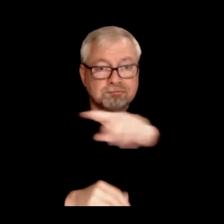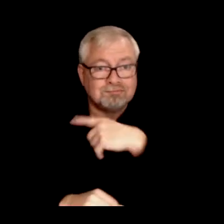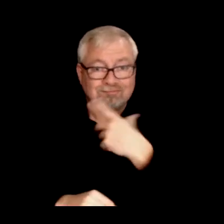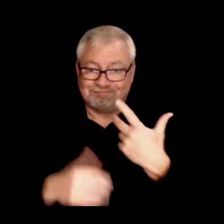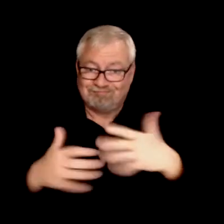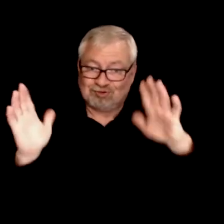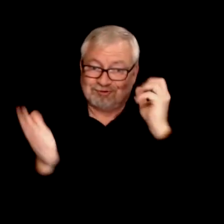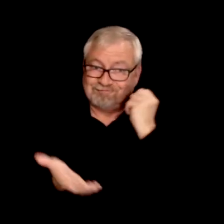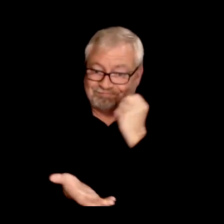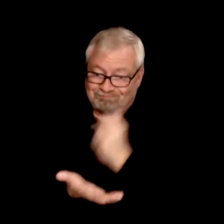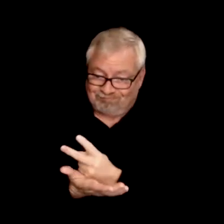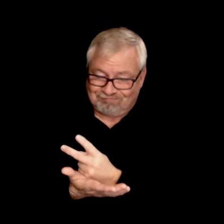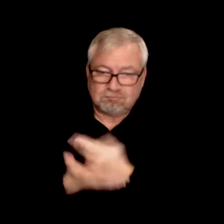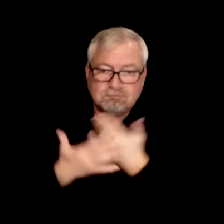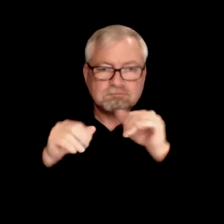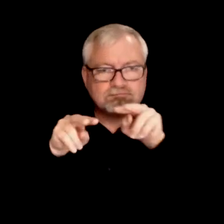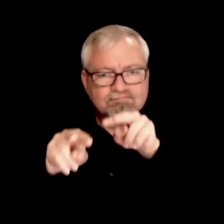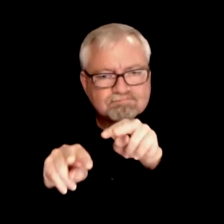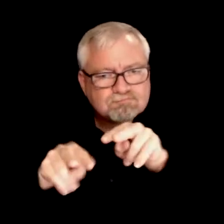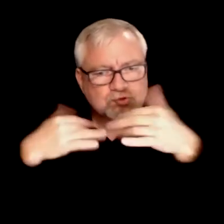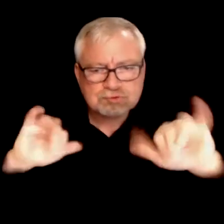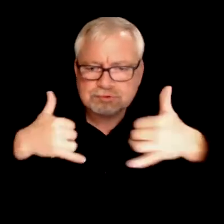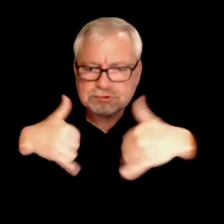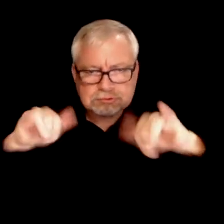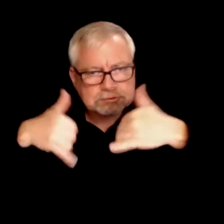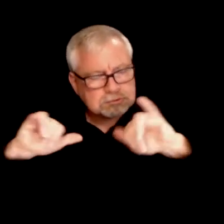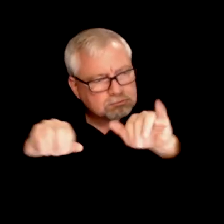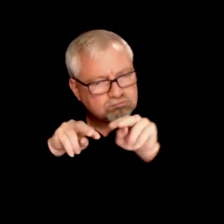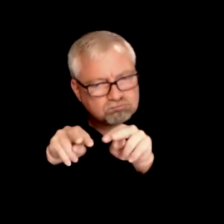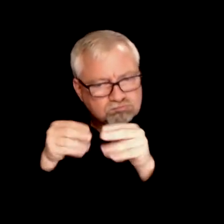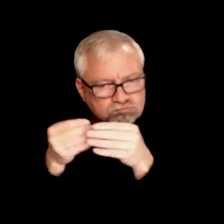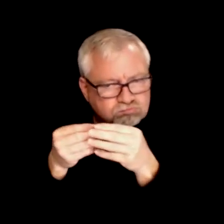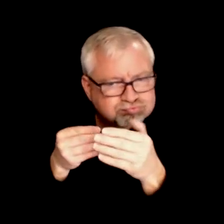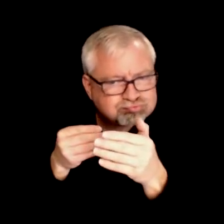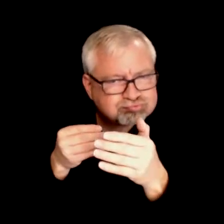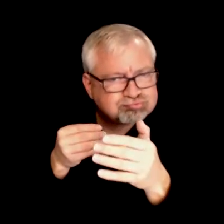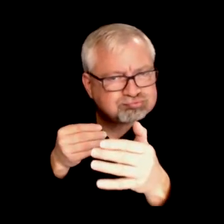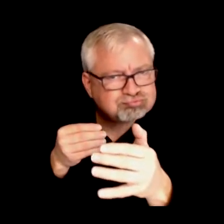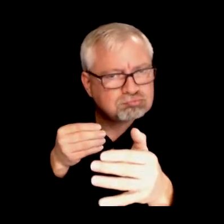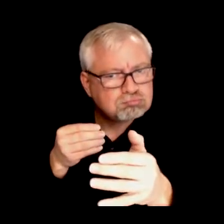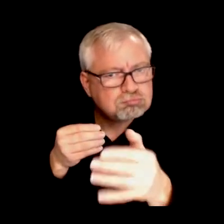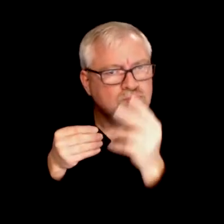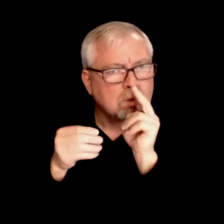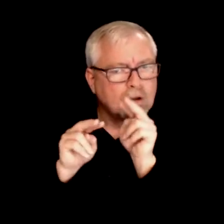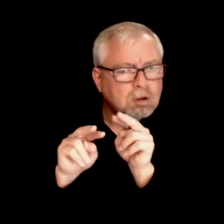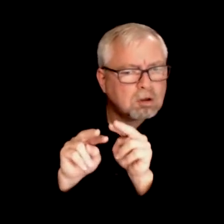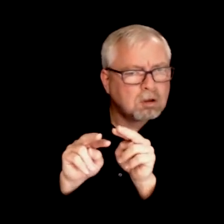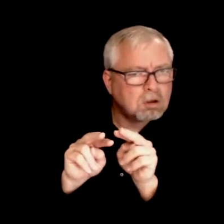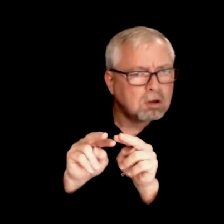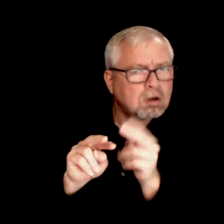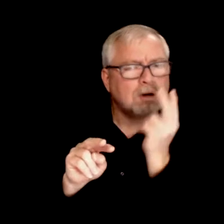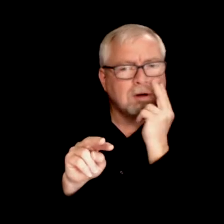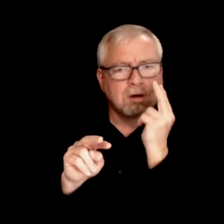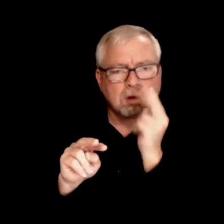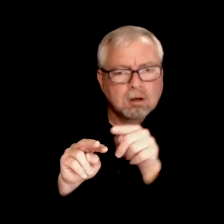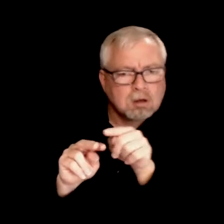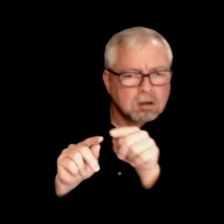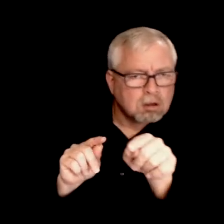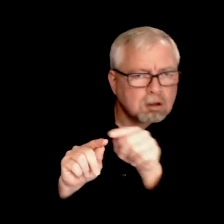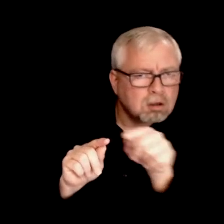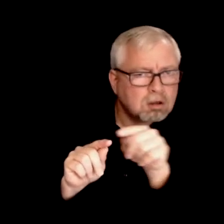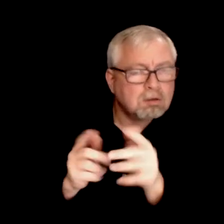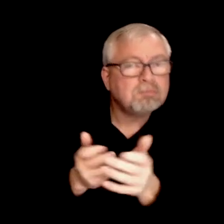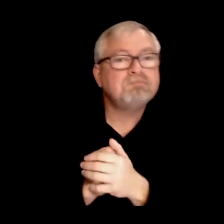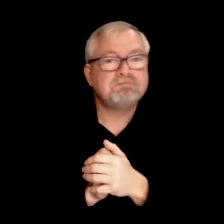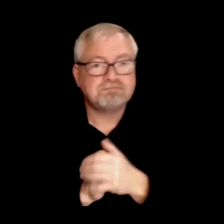been approved by the FDA. And one of the things that will contribute to that is a program that CDC